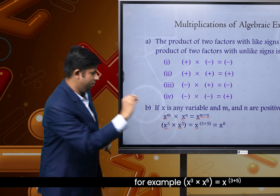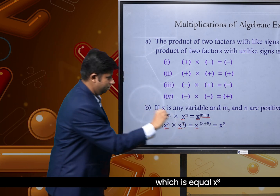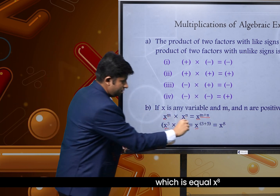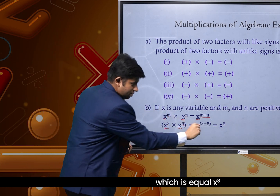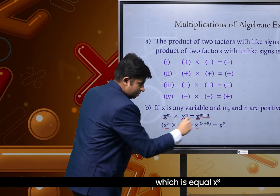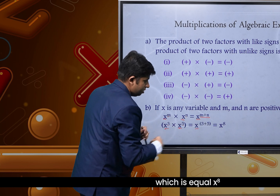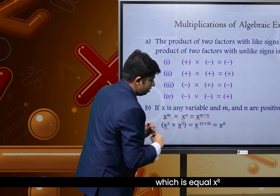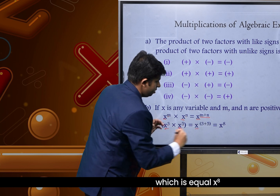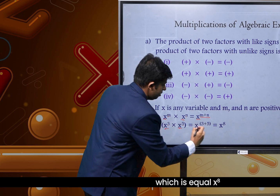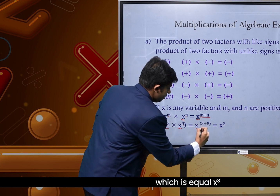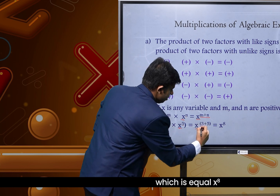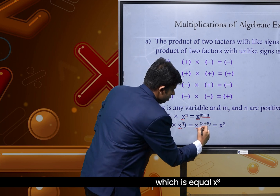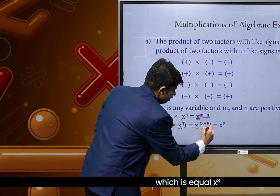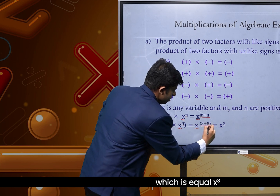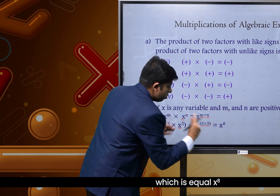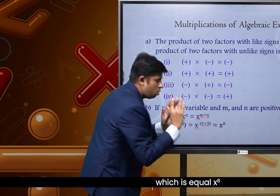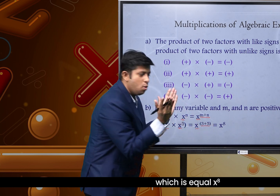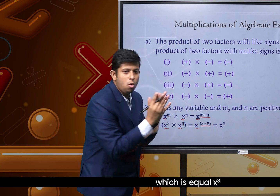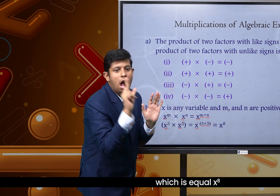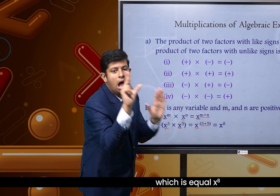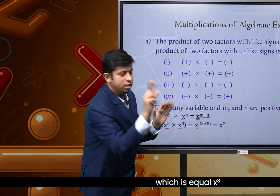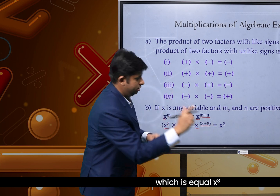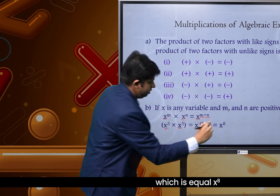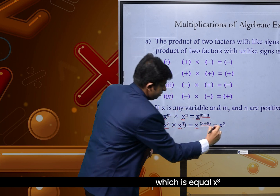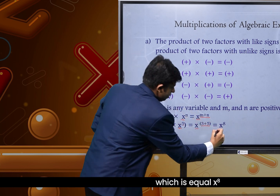which is equal to x to the power of 8.